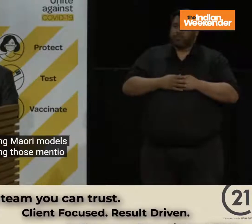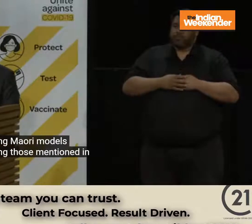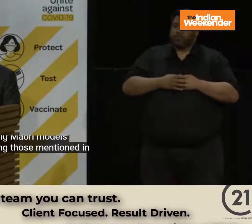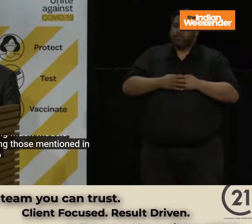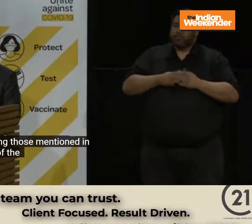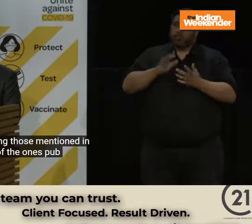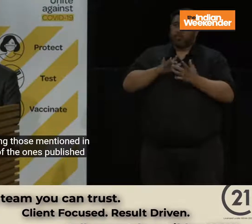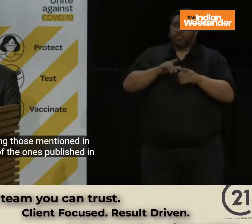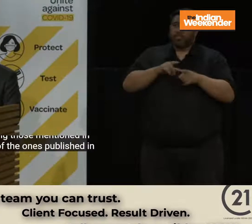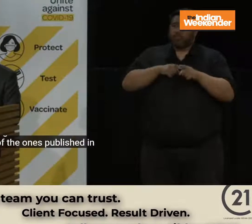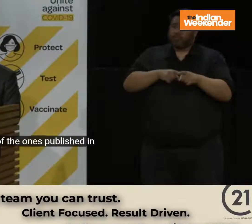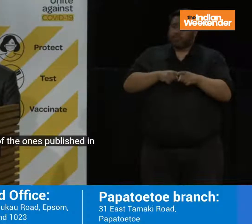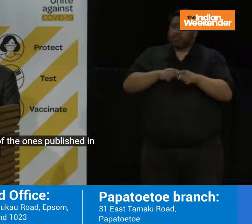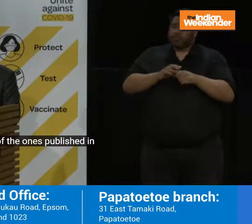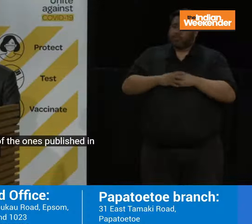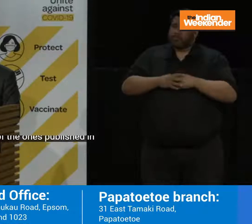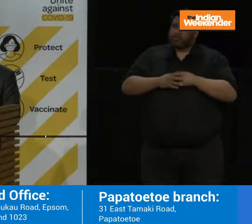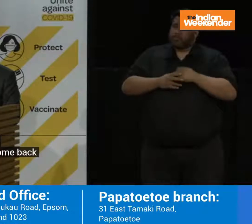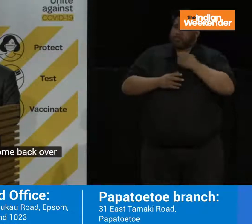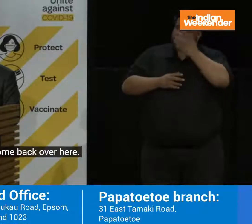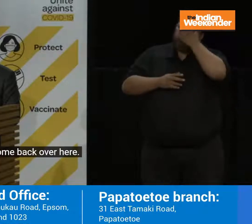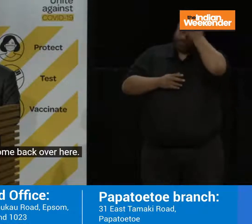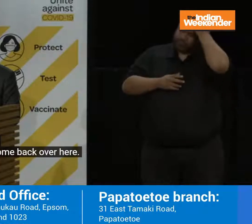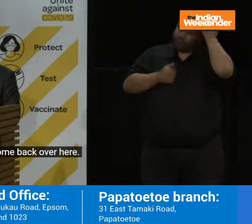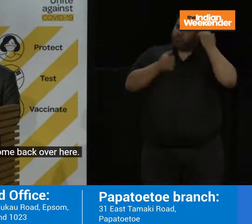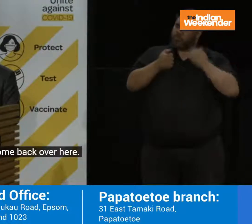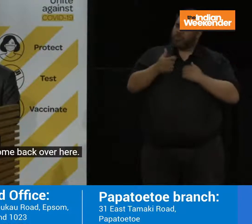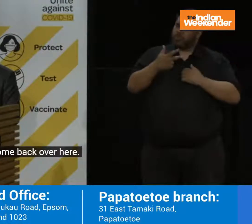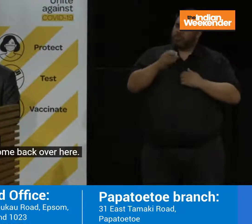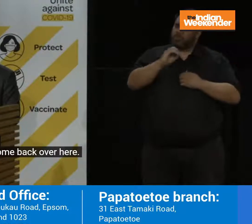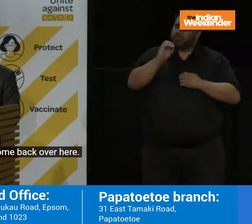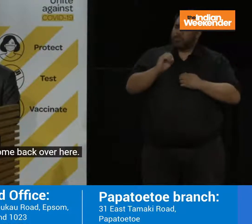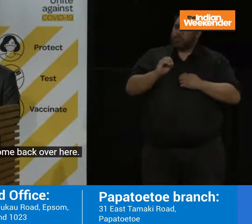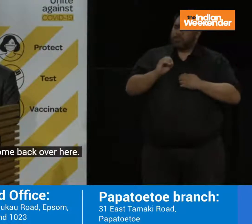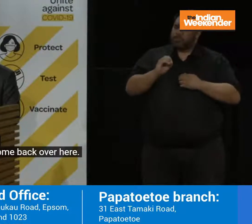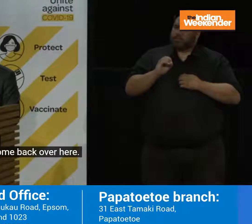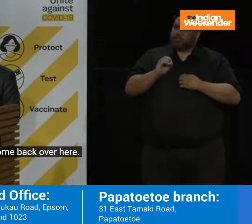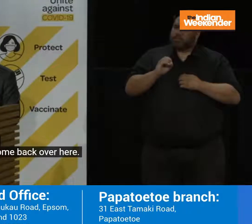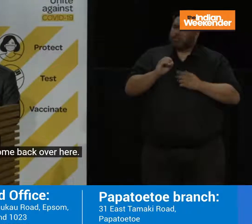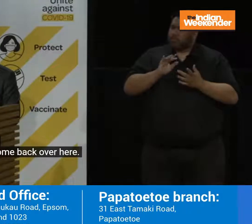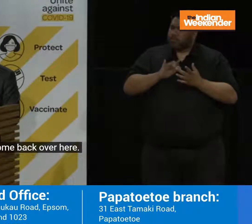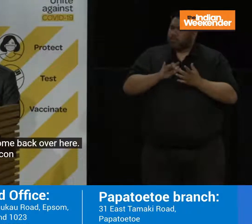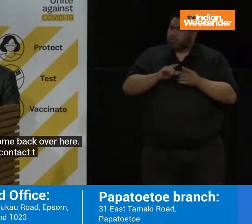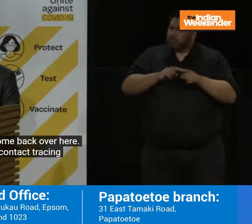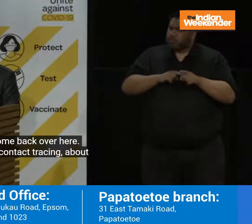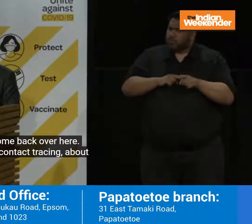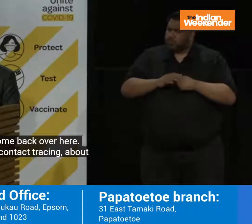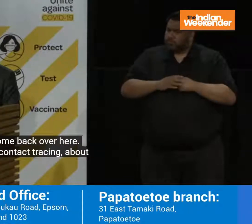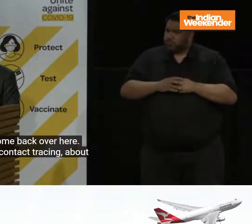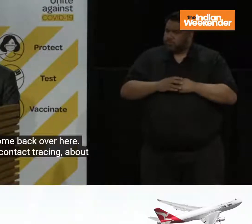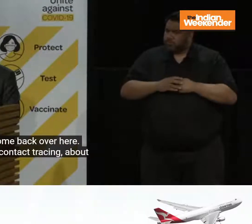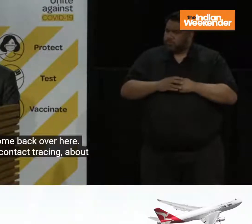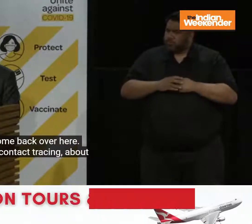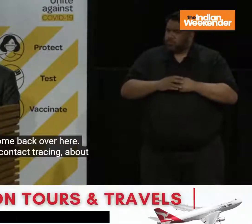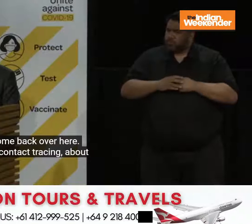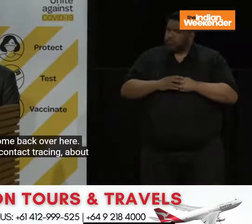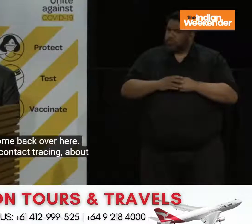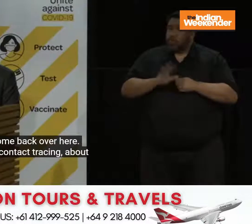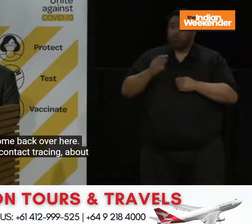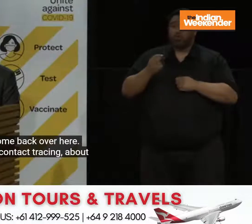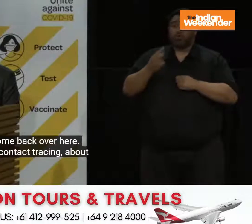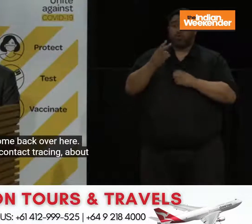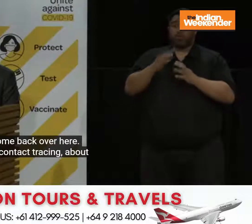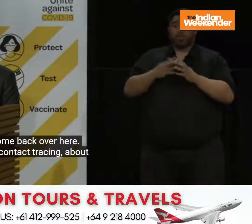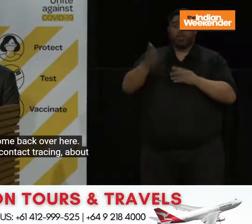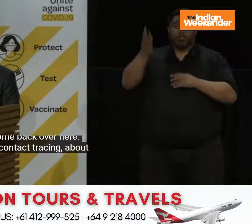contact tracing, so about 68% of contacts have had an outbound call from contact tracers. It was 75% 2 weeks ago. Will